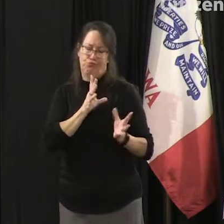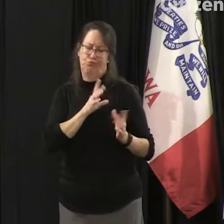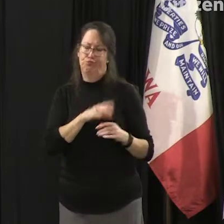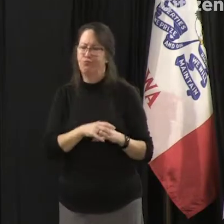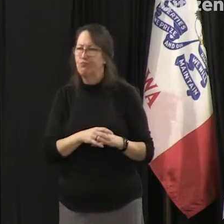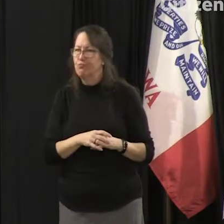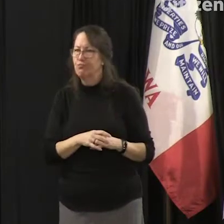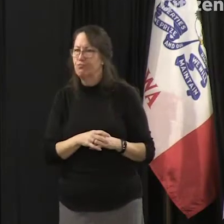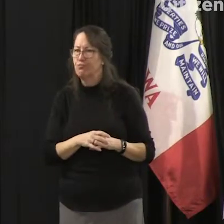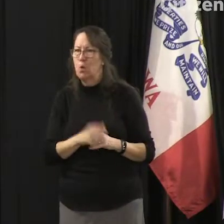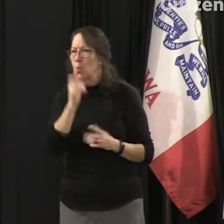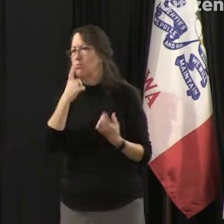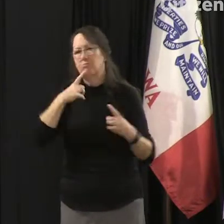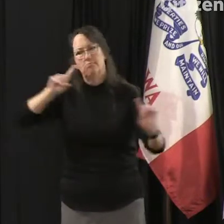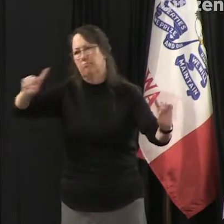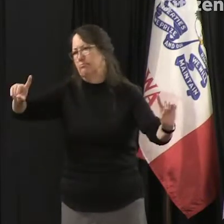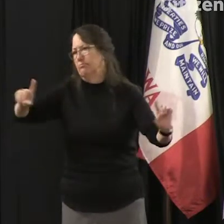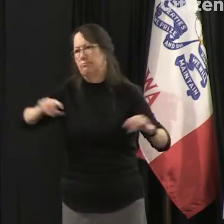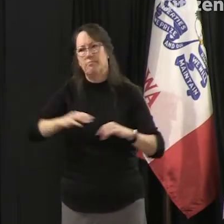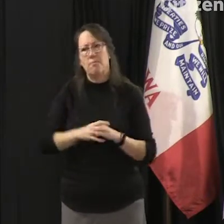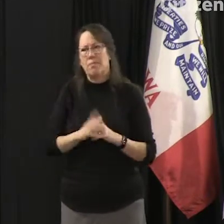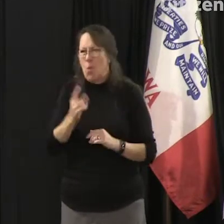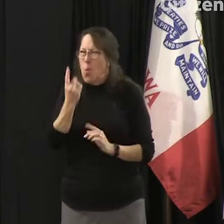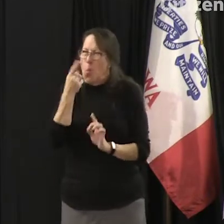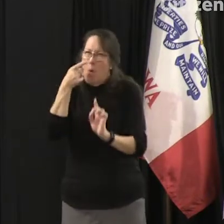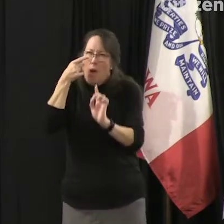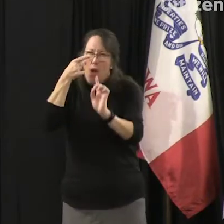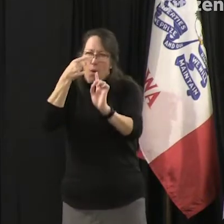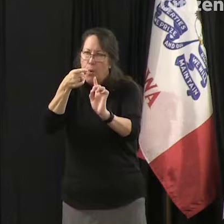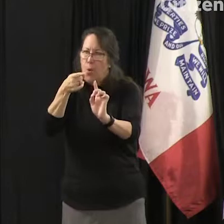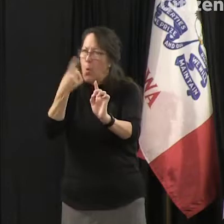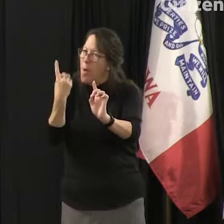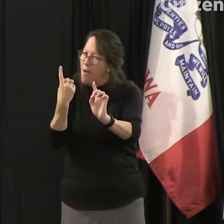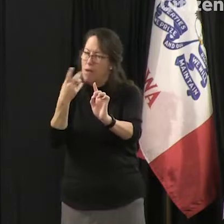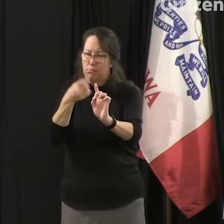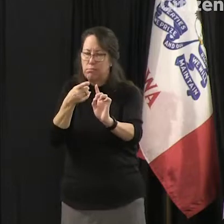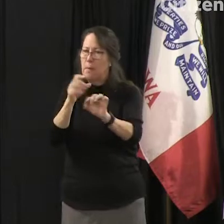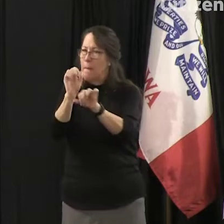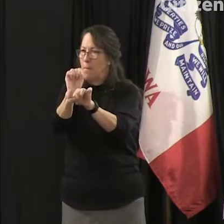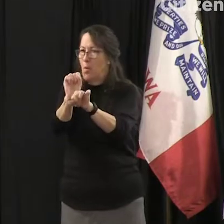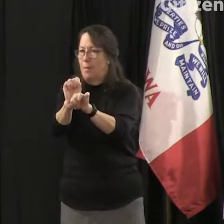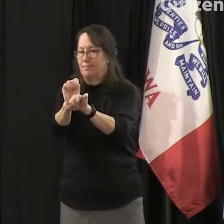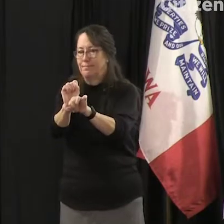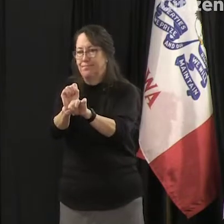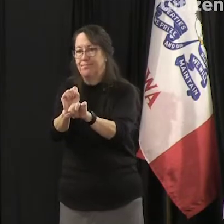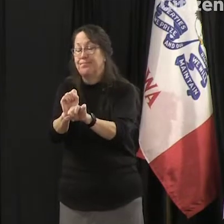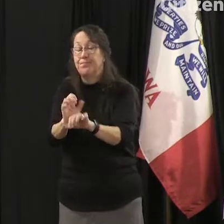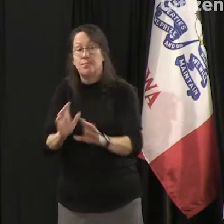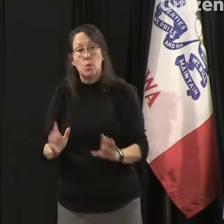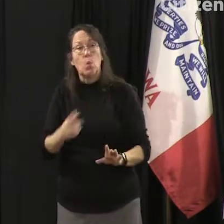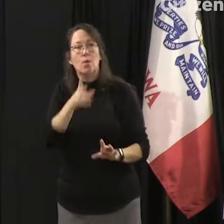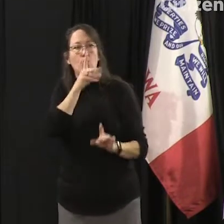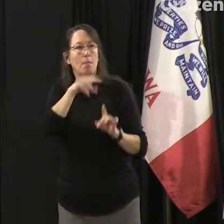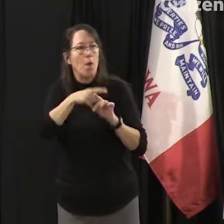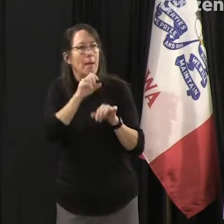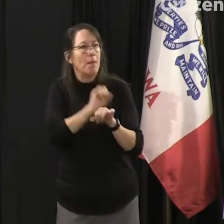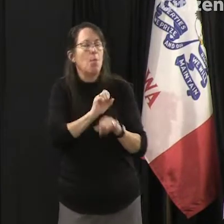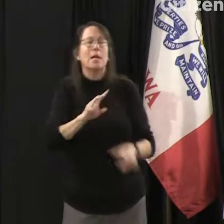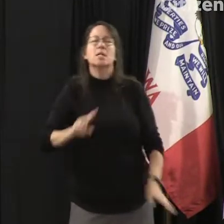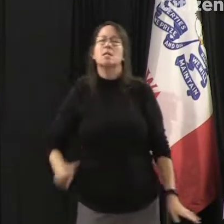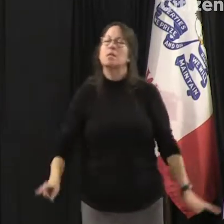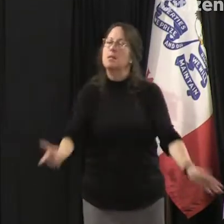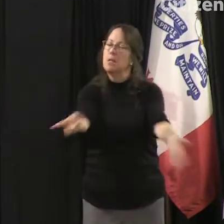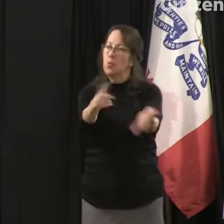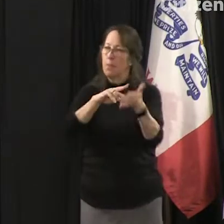We have just not accomplished that one goal of employment. And when I say employment, I don't